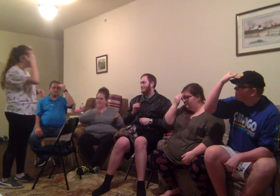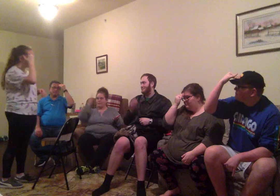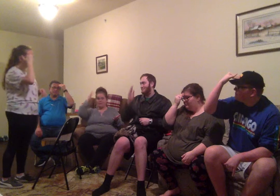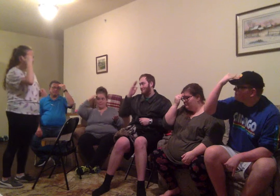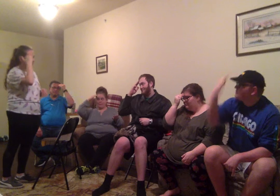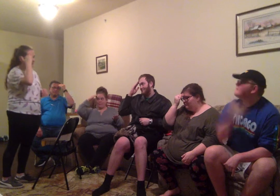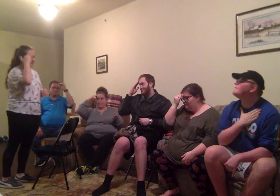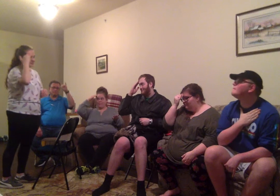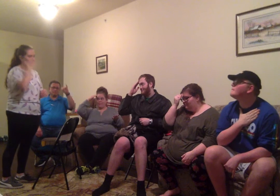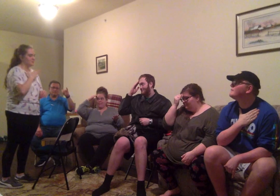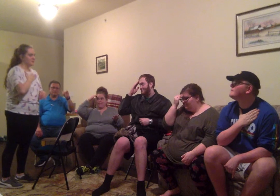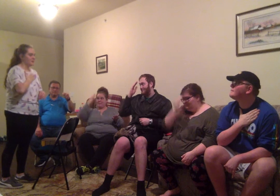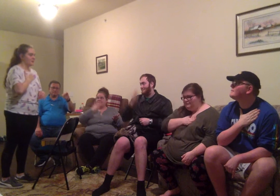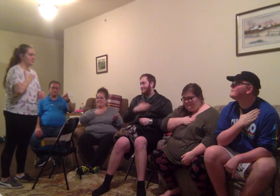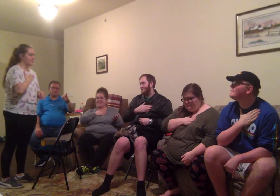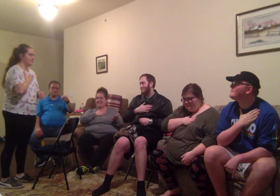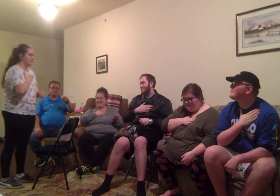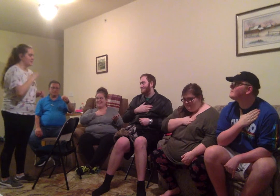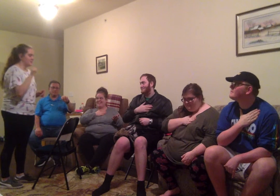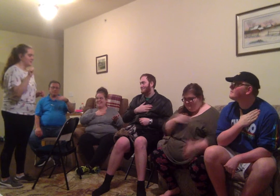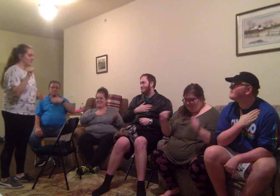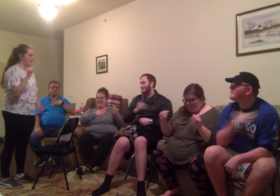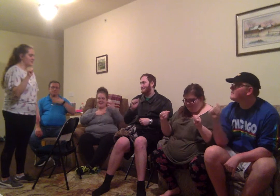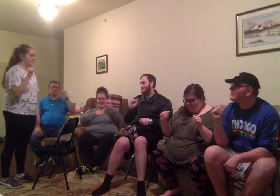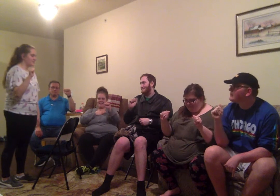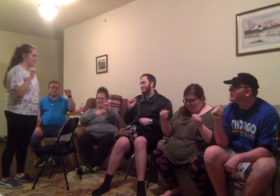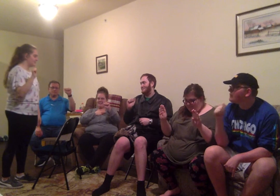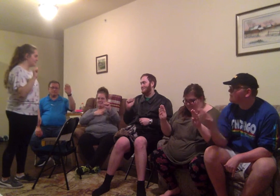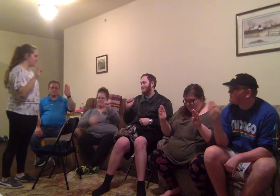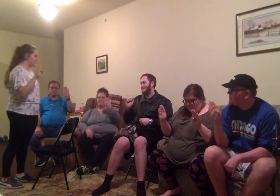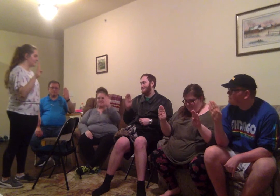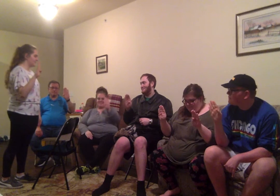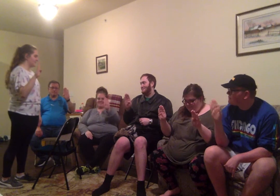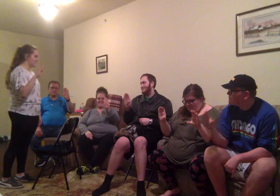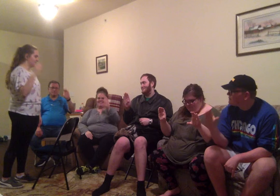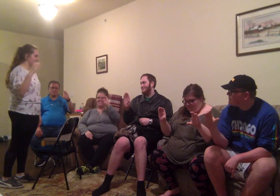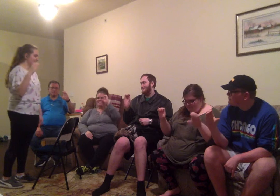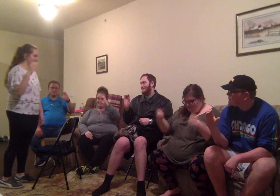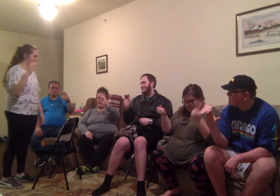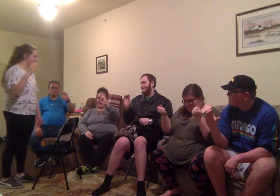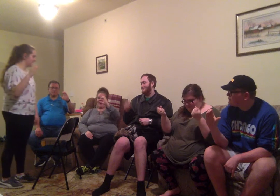know my A, B, C's.